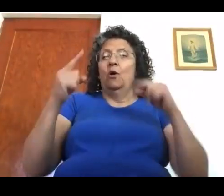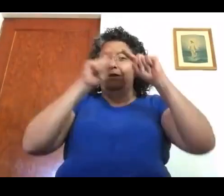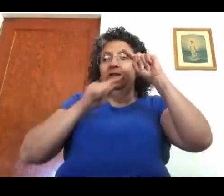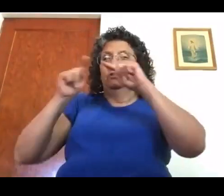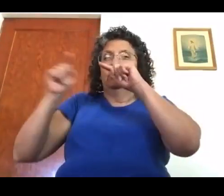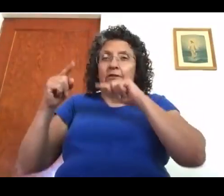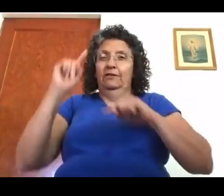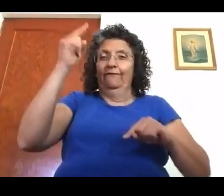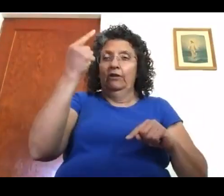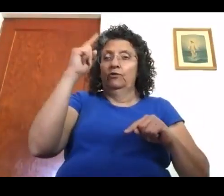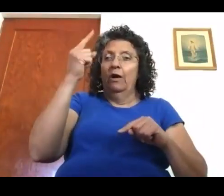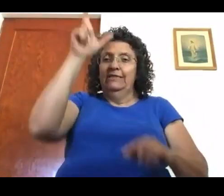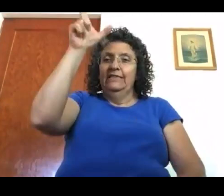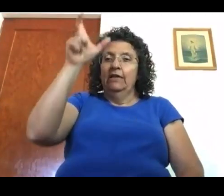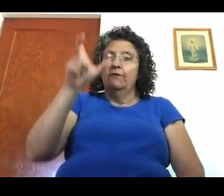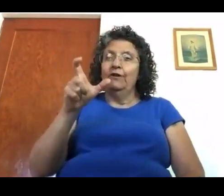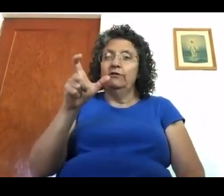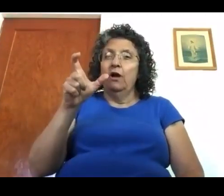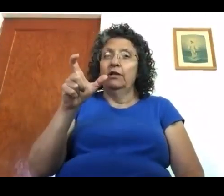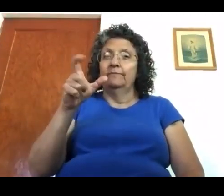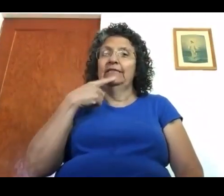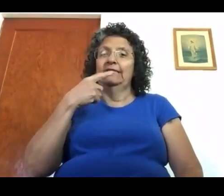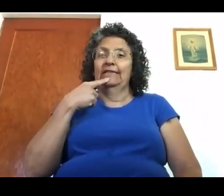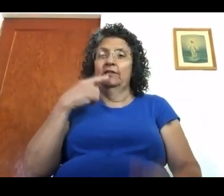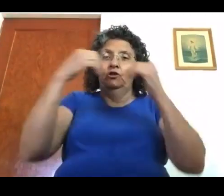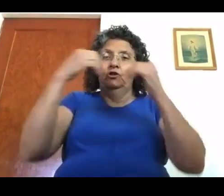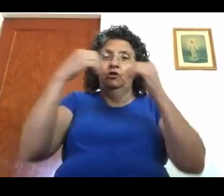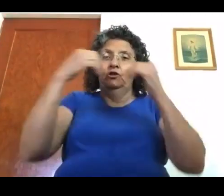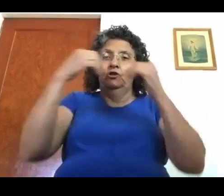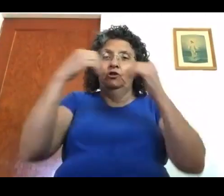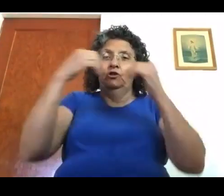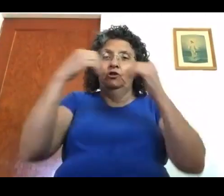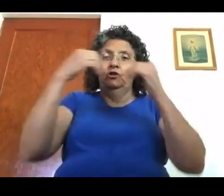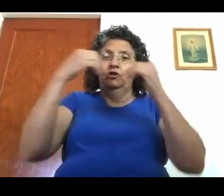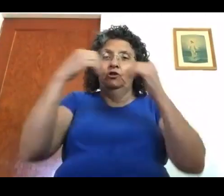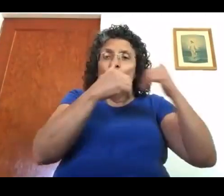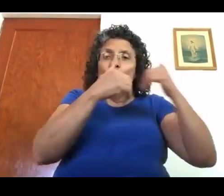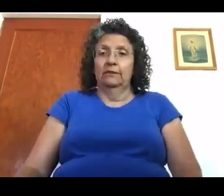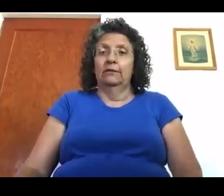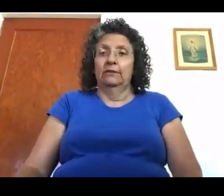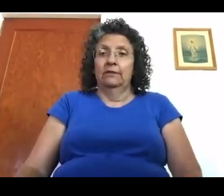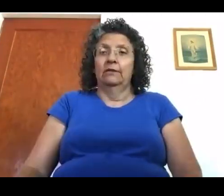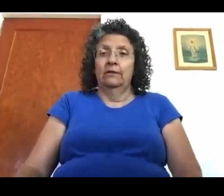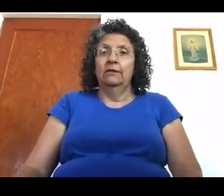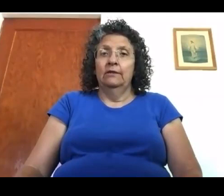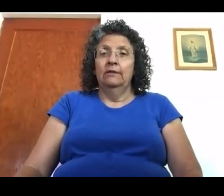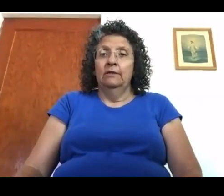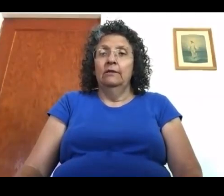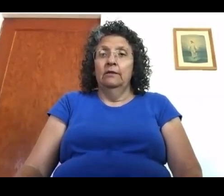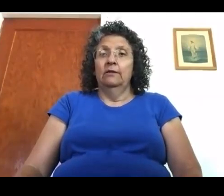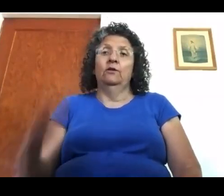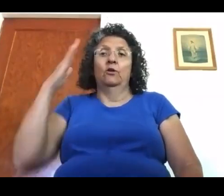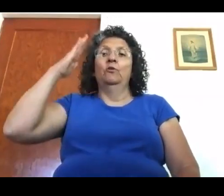first column that says sort. Okay, so we are going to sort out